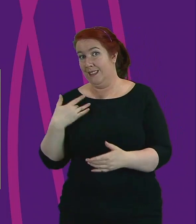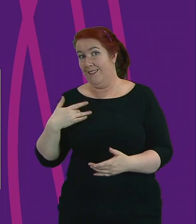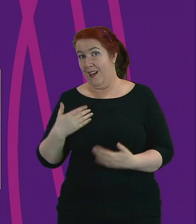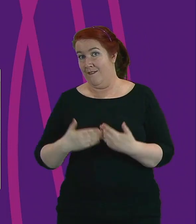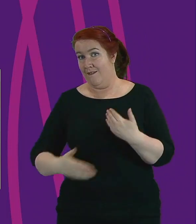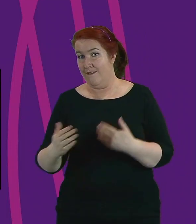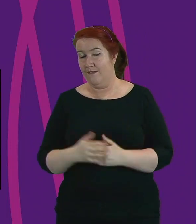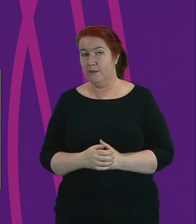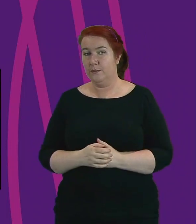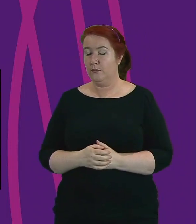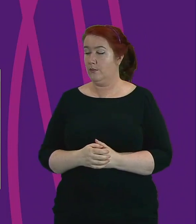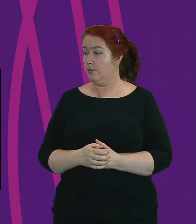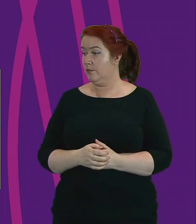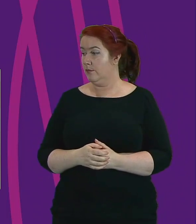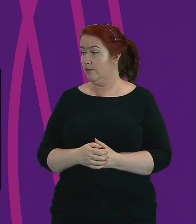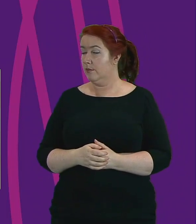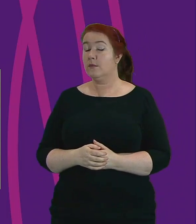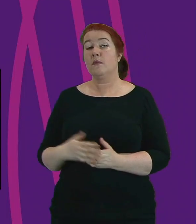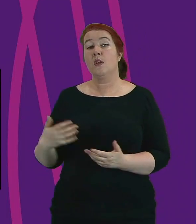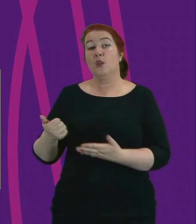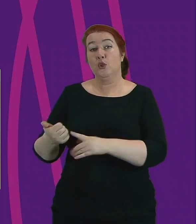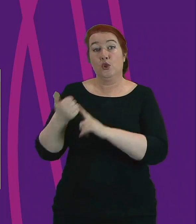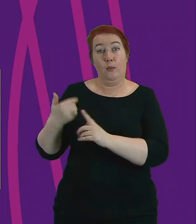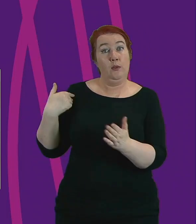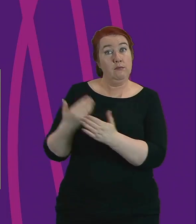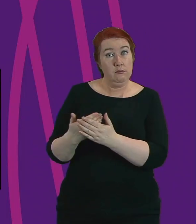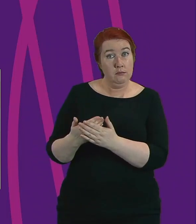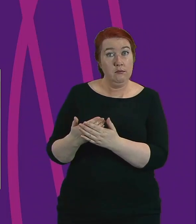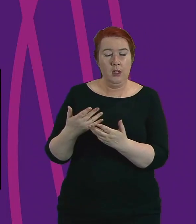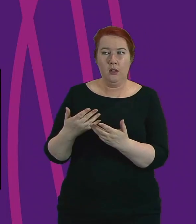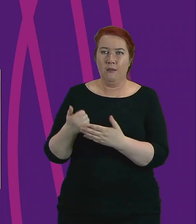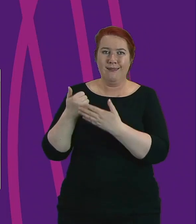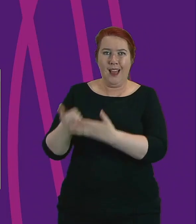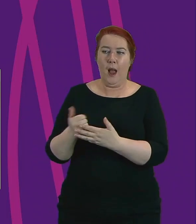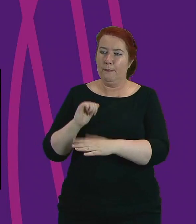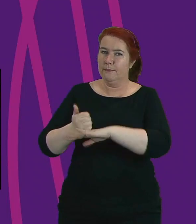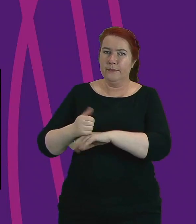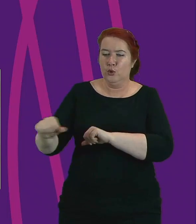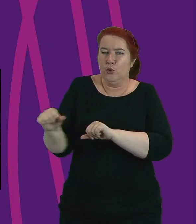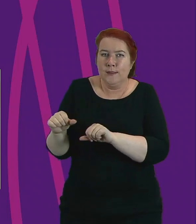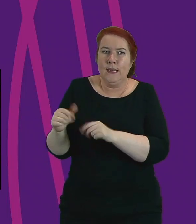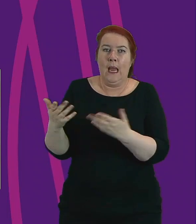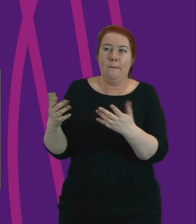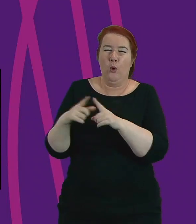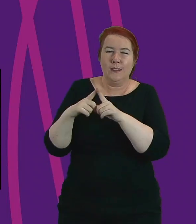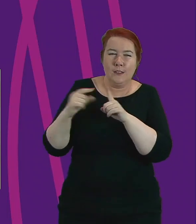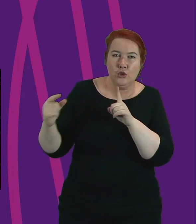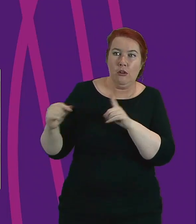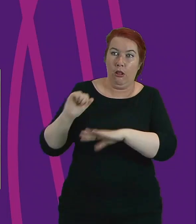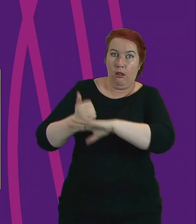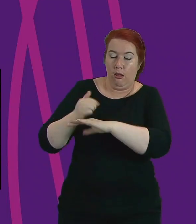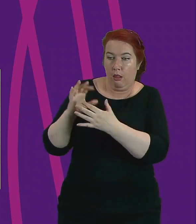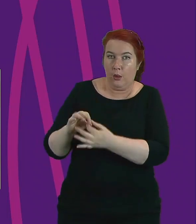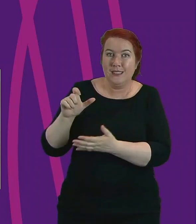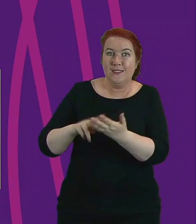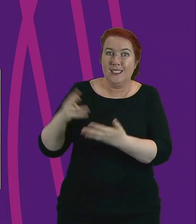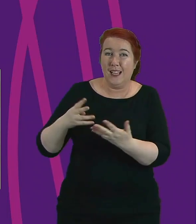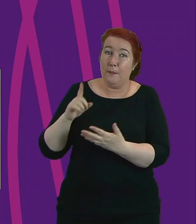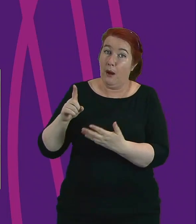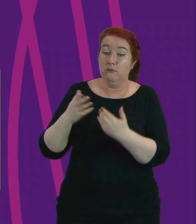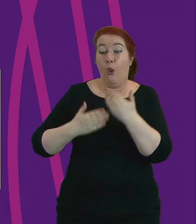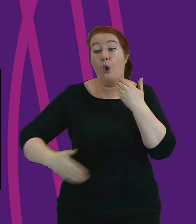been provided to date has helped set up digital or short-term COVID-specific projects, but more long-term support must